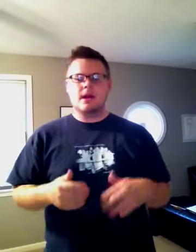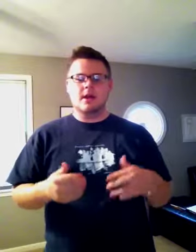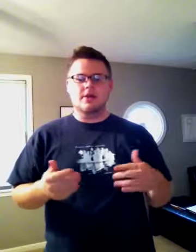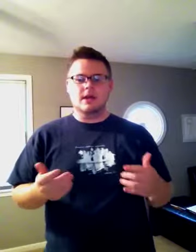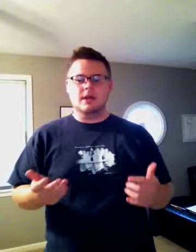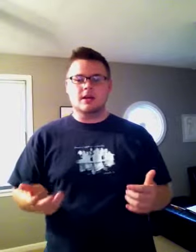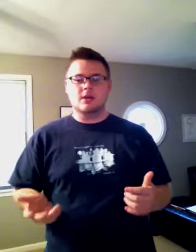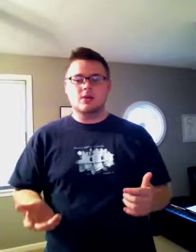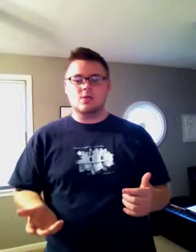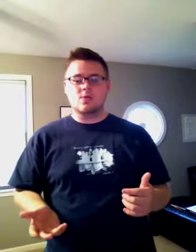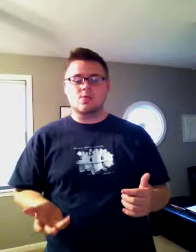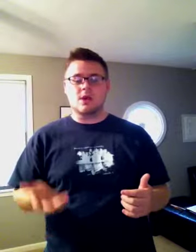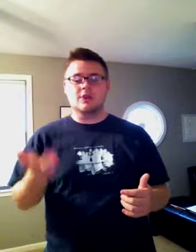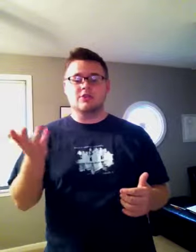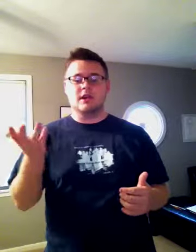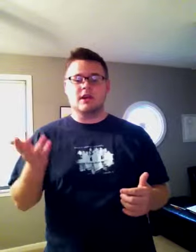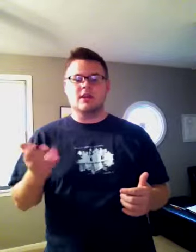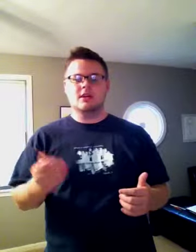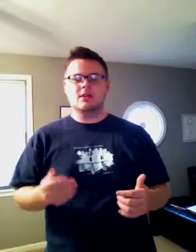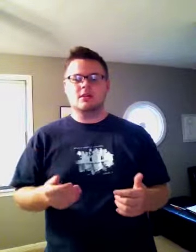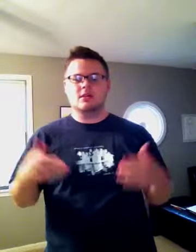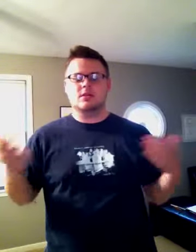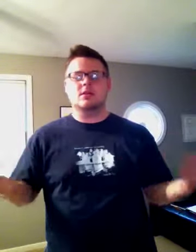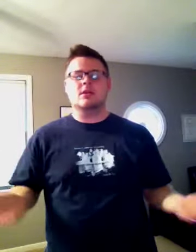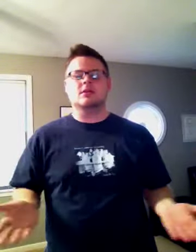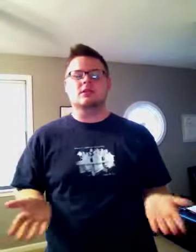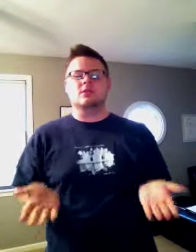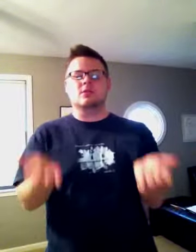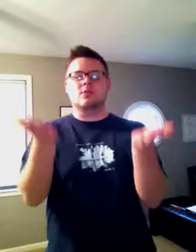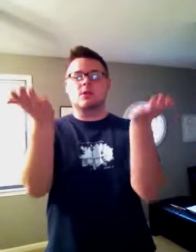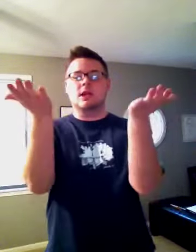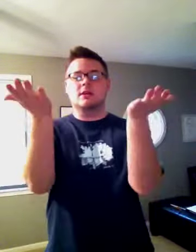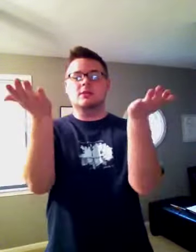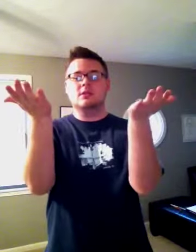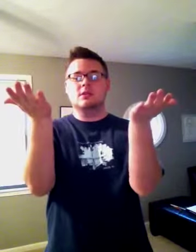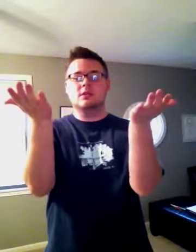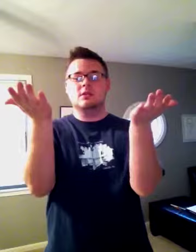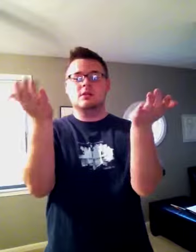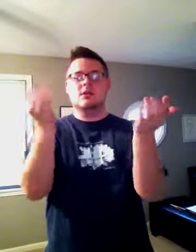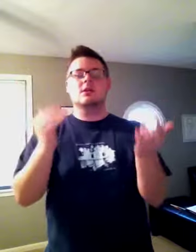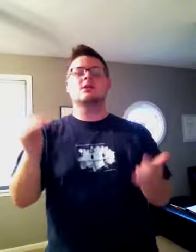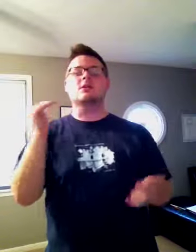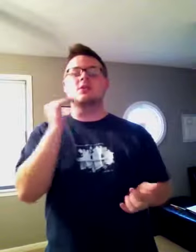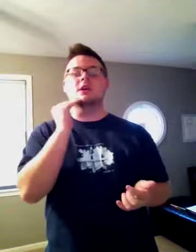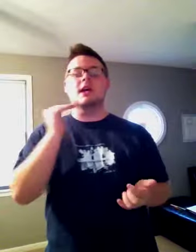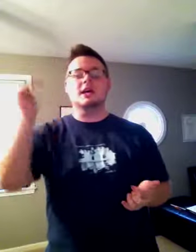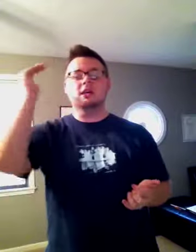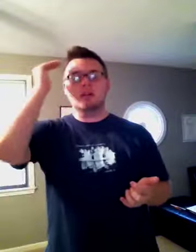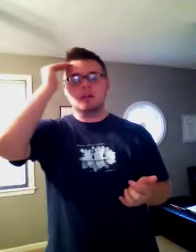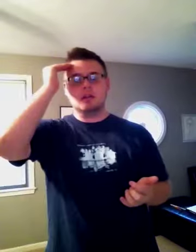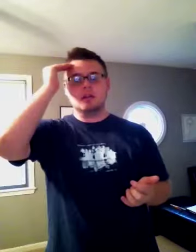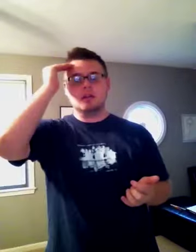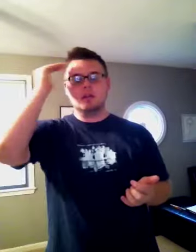And then raise your head. All it is raise your head,